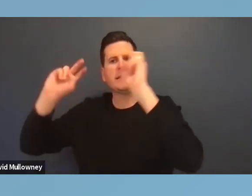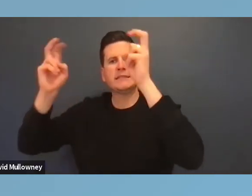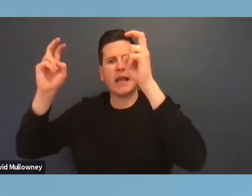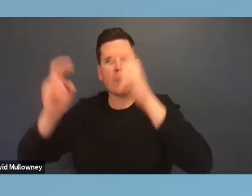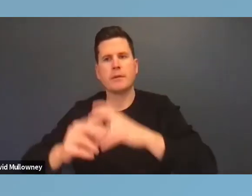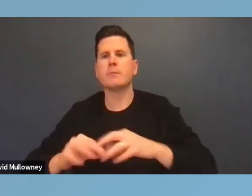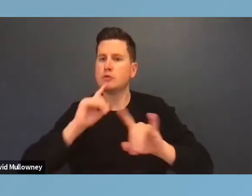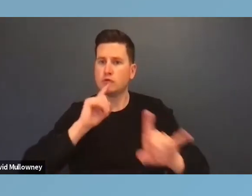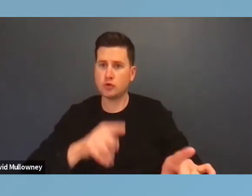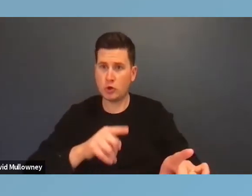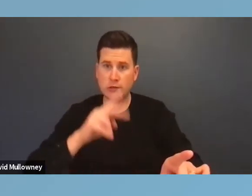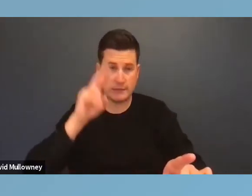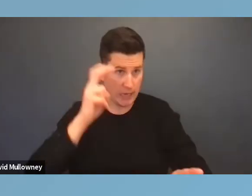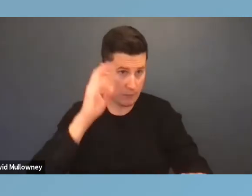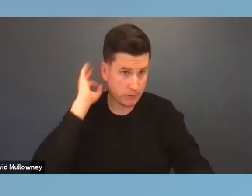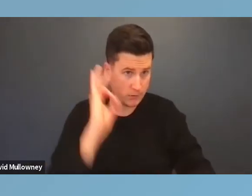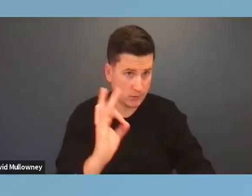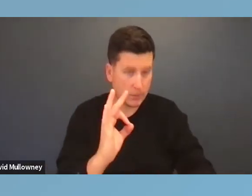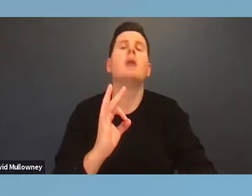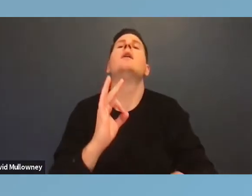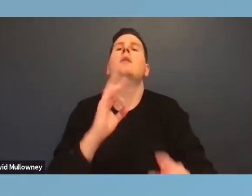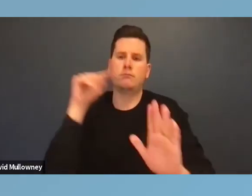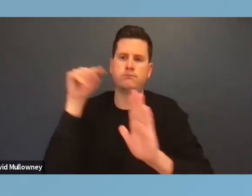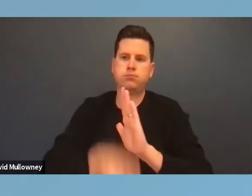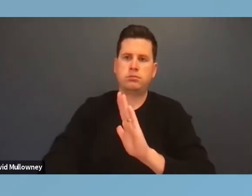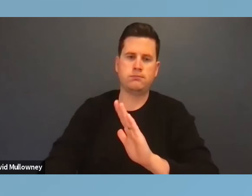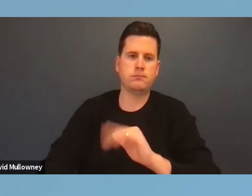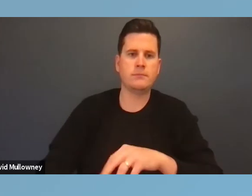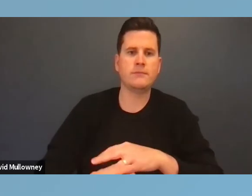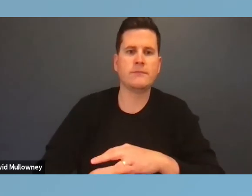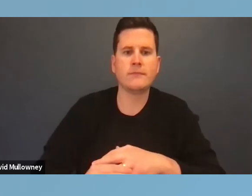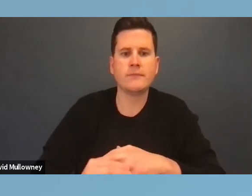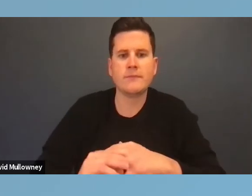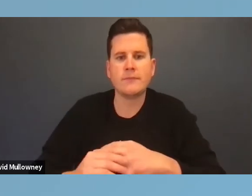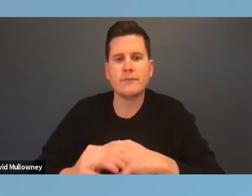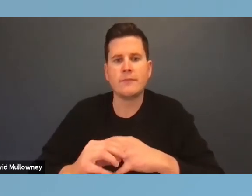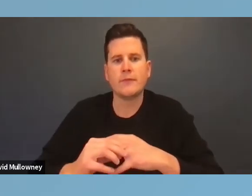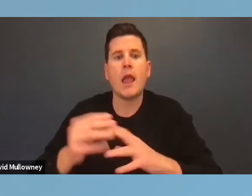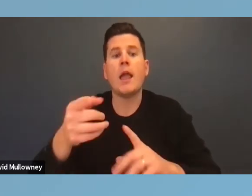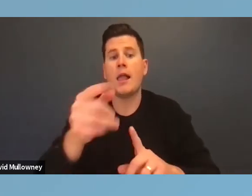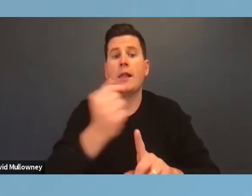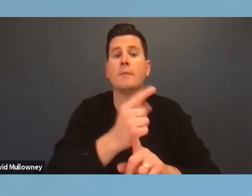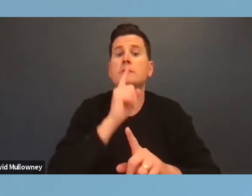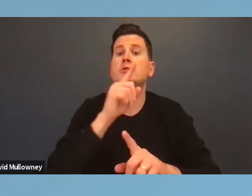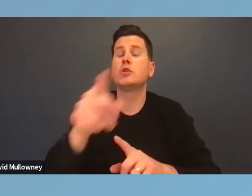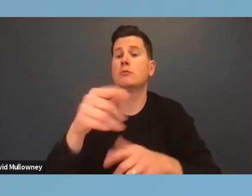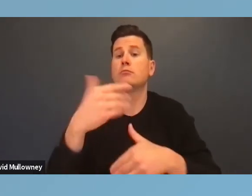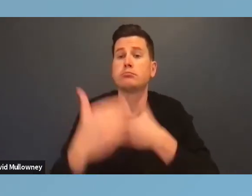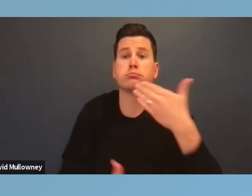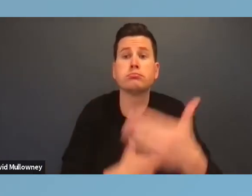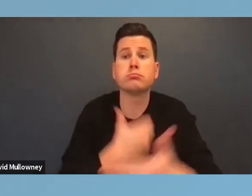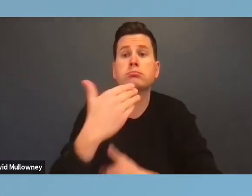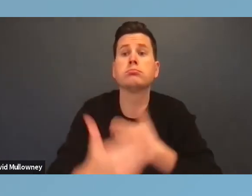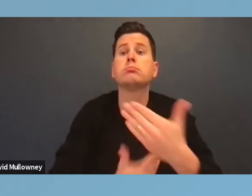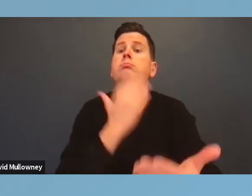that information. Give them the topic first and then dive deep.